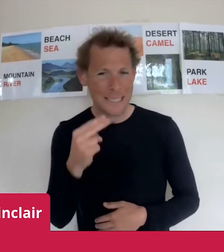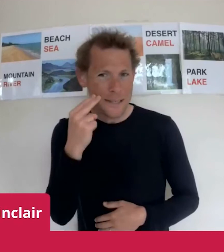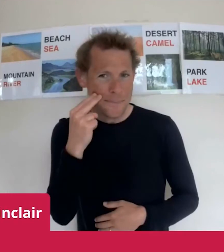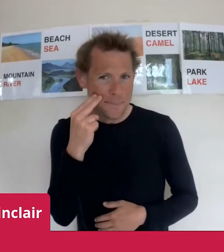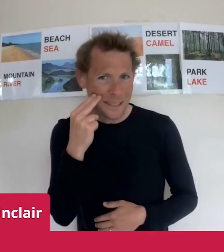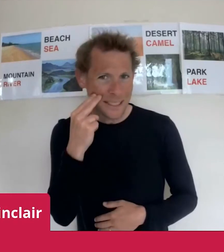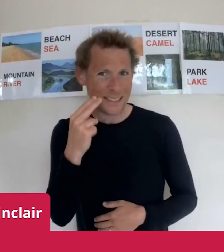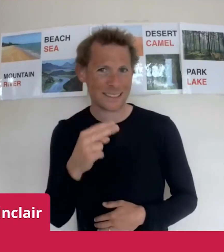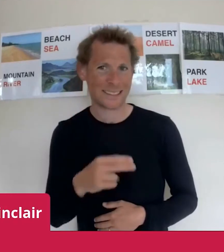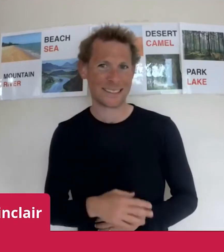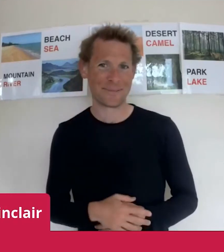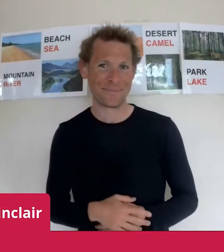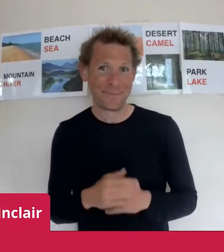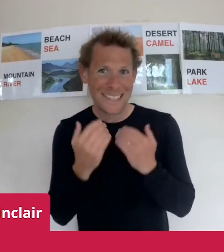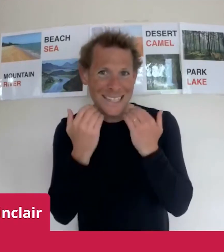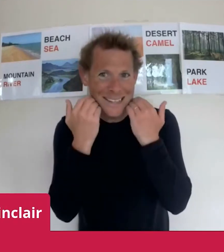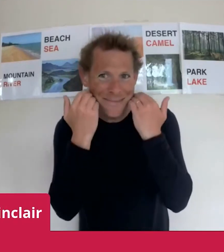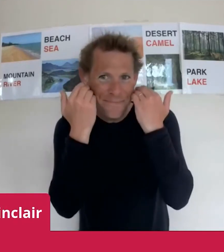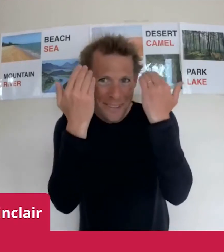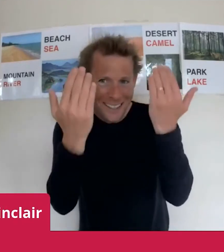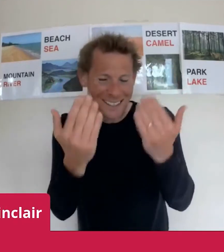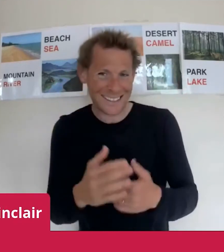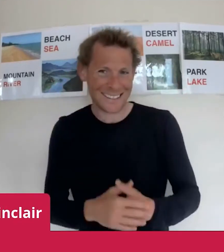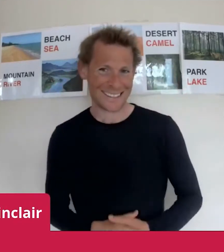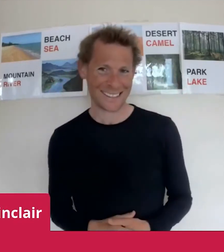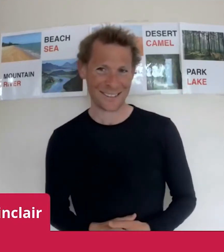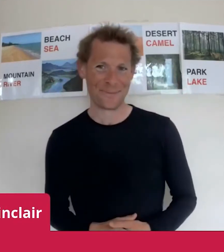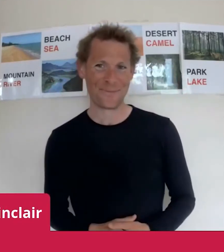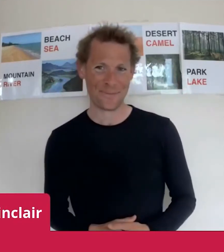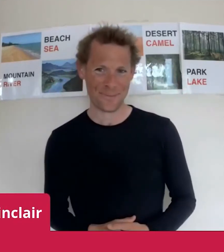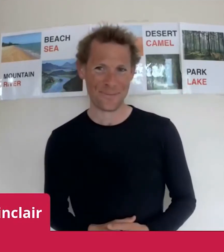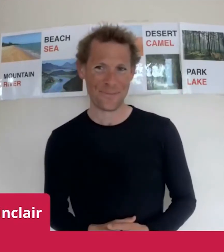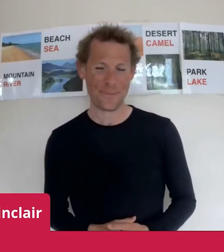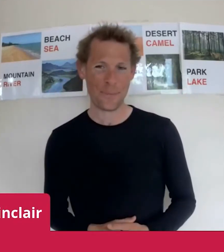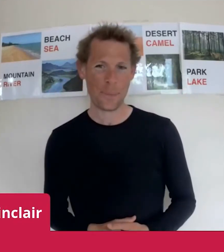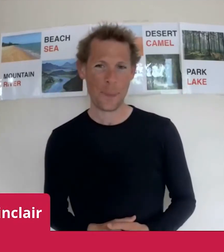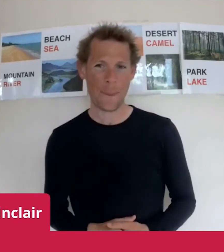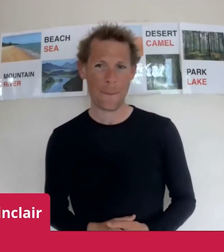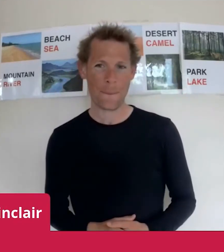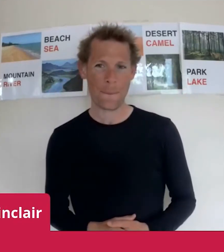embarrassed. Or embarrassed, or the sign can be embarrassed.